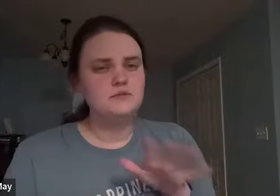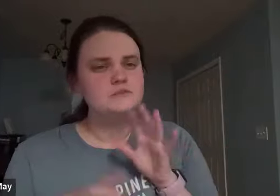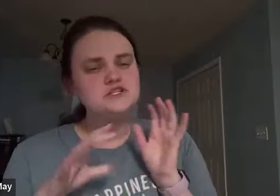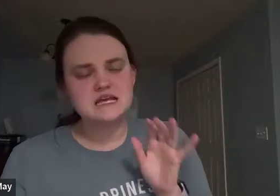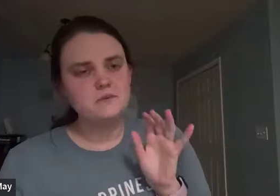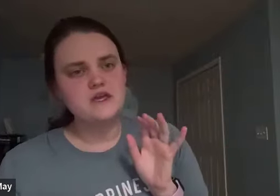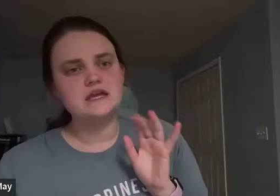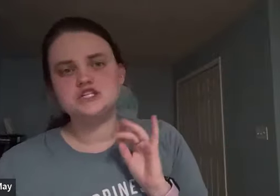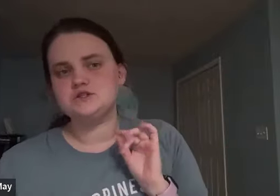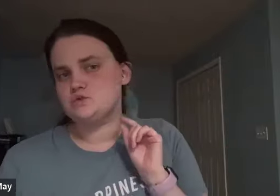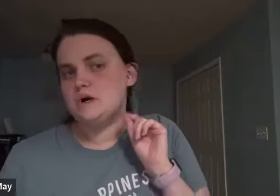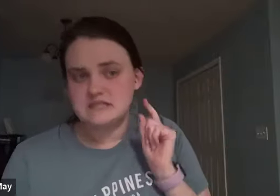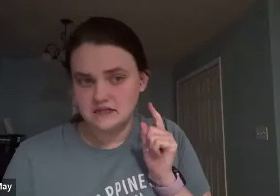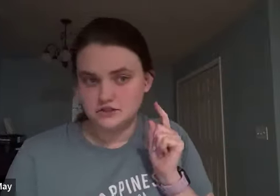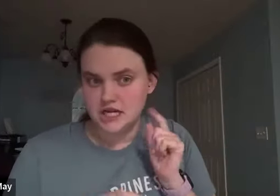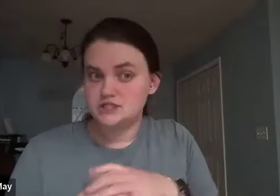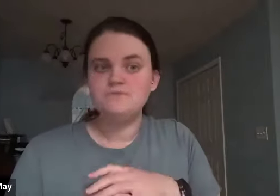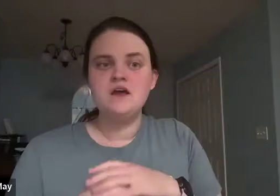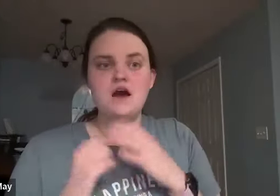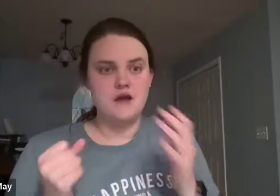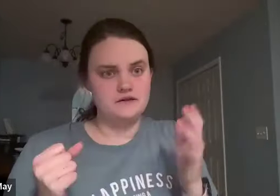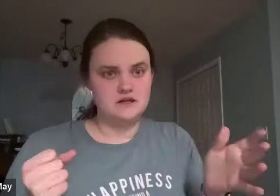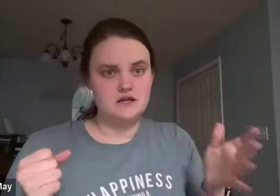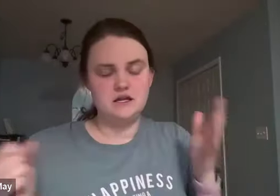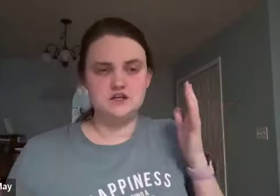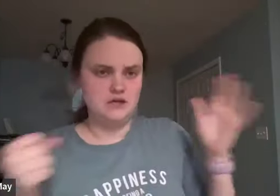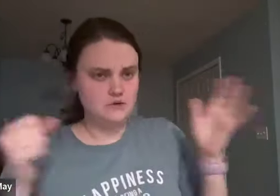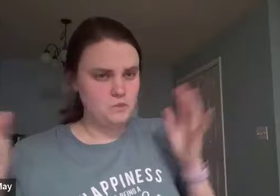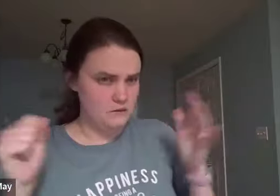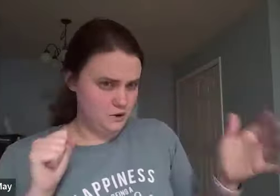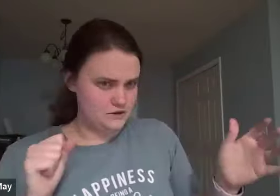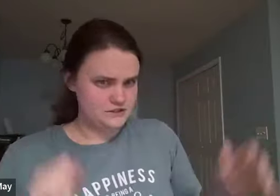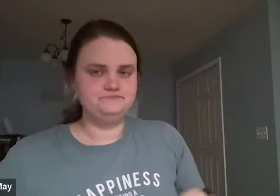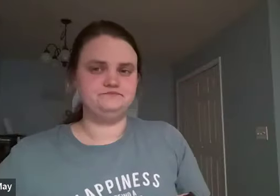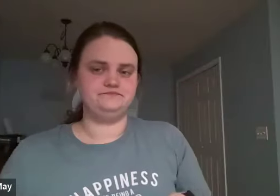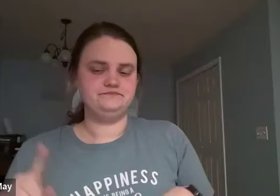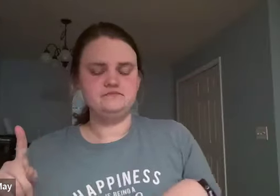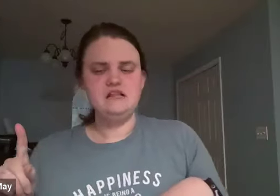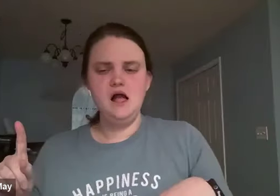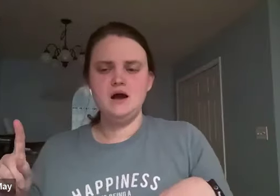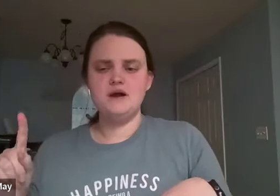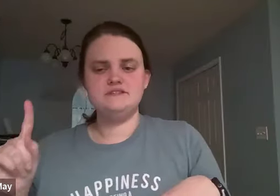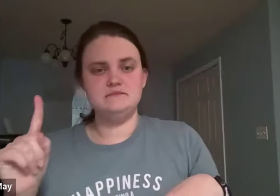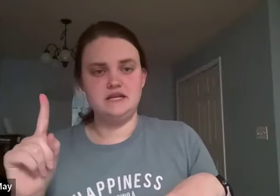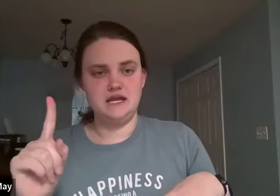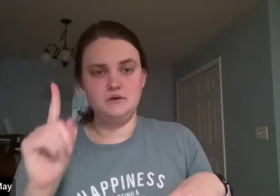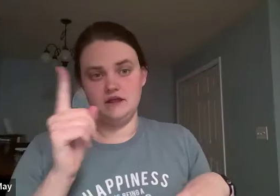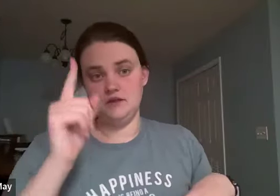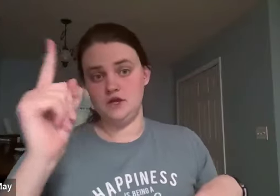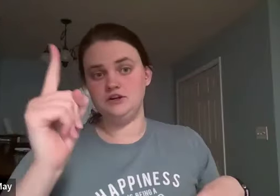much the same thing. It's just there's one slight little change of how it's done. And so either way works. I've seen banana with, you're going